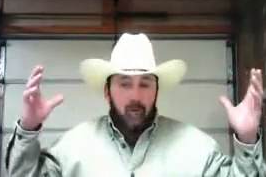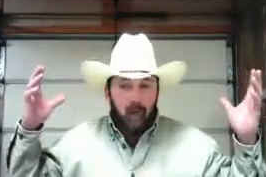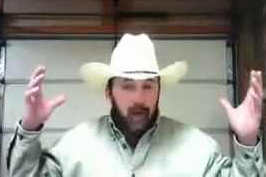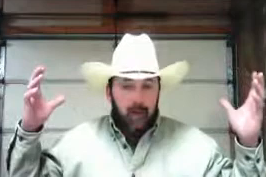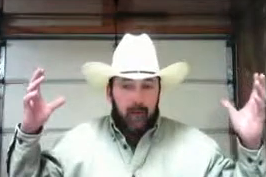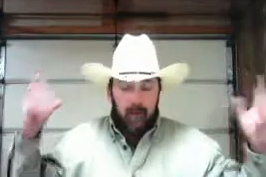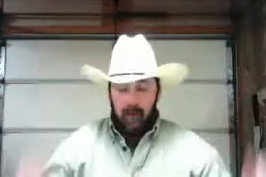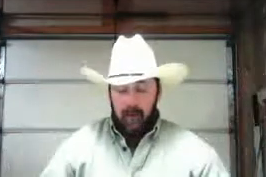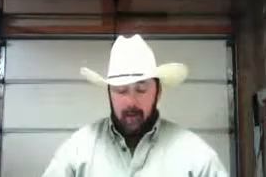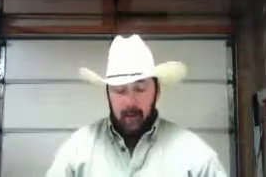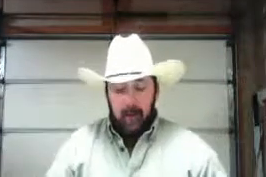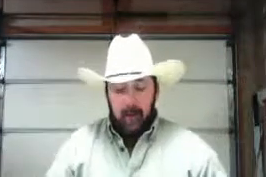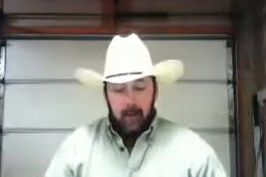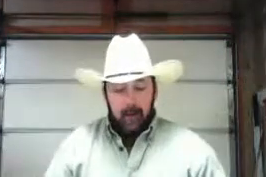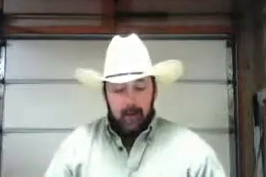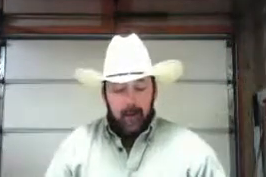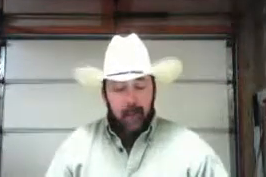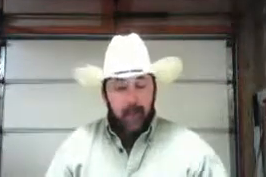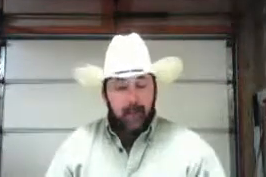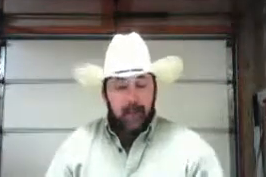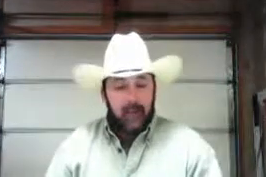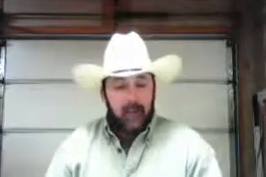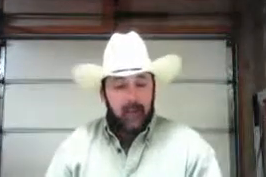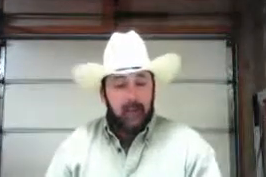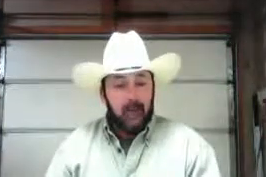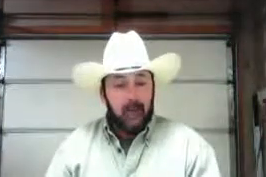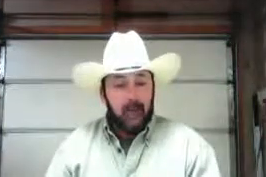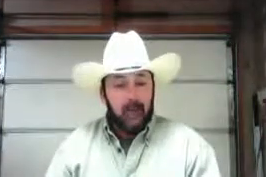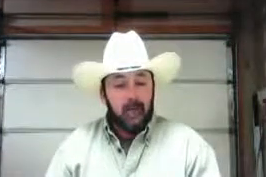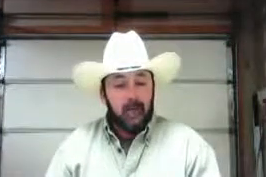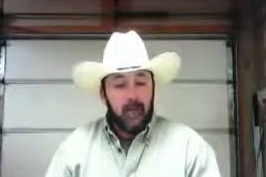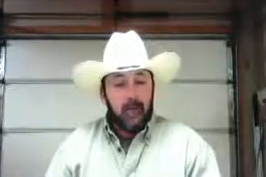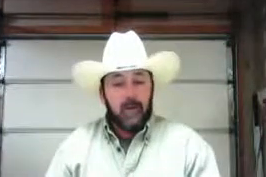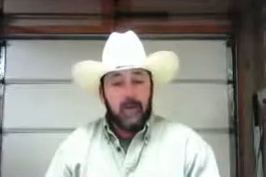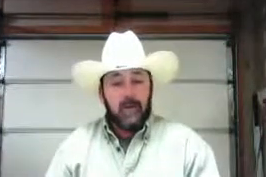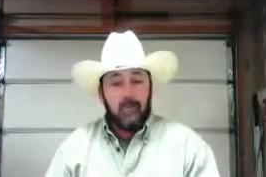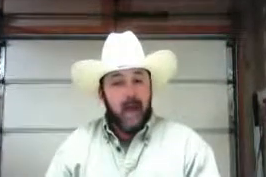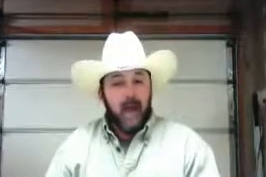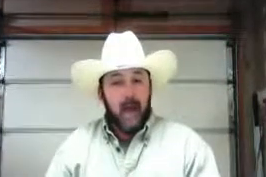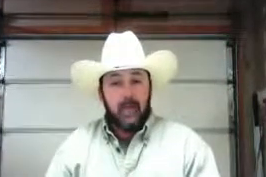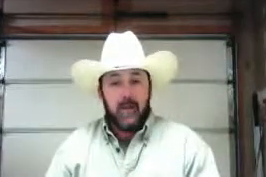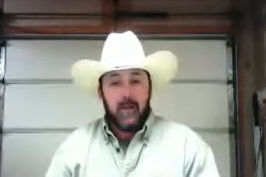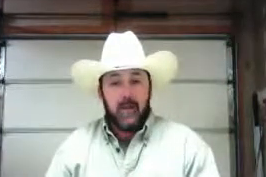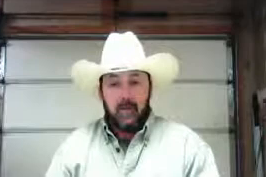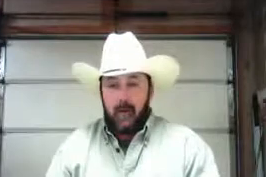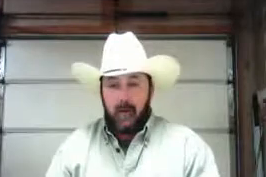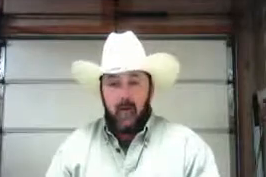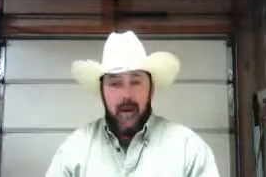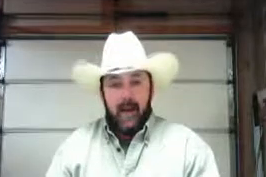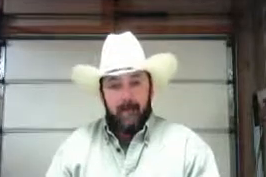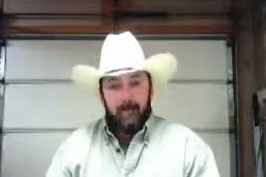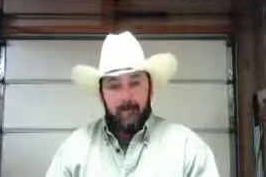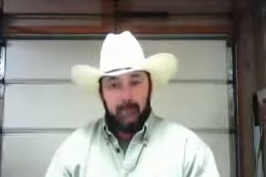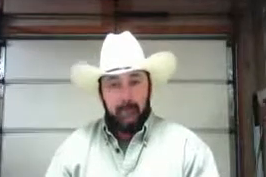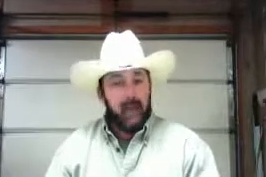whatever, that they will have 72 virgins, black-eyed virgins, and a river of wine that